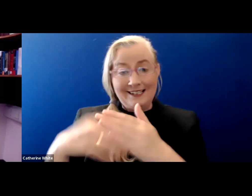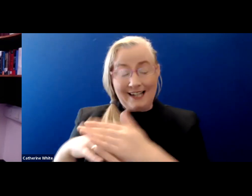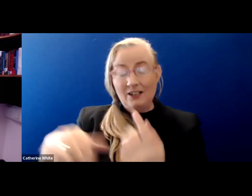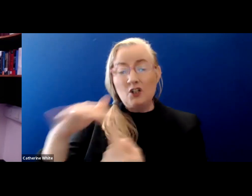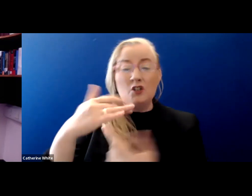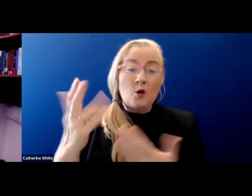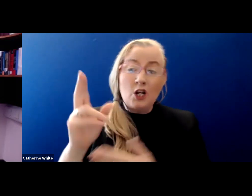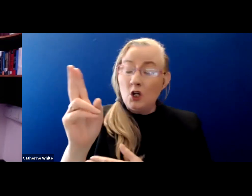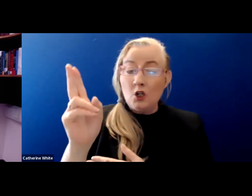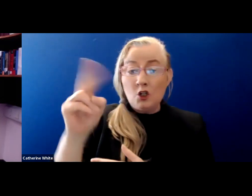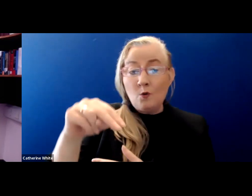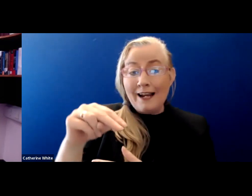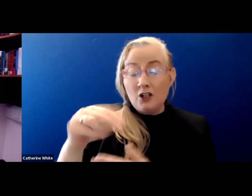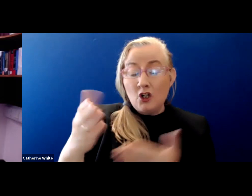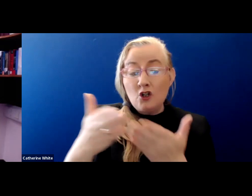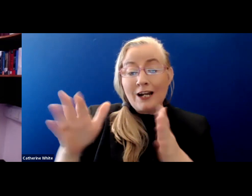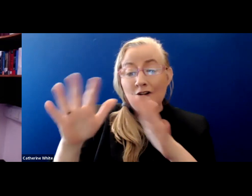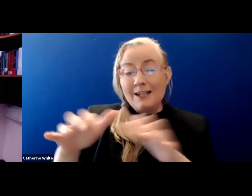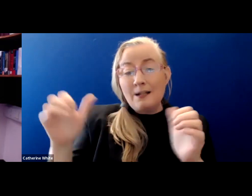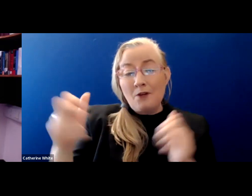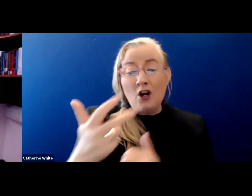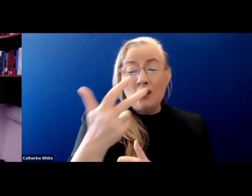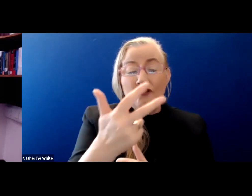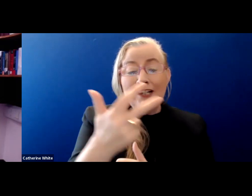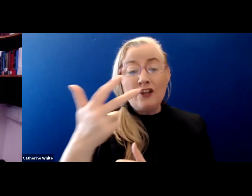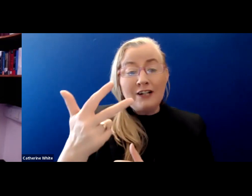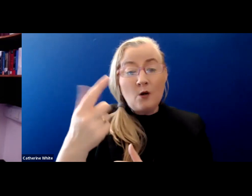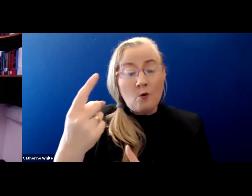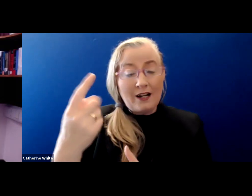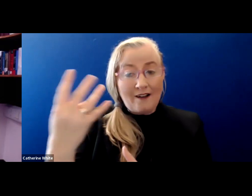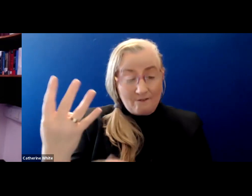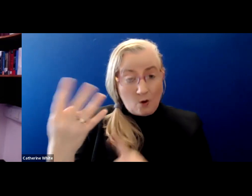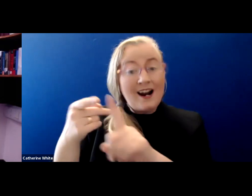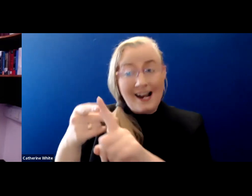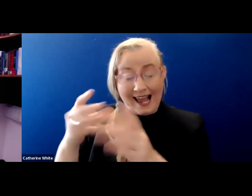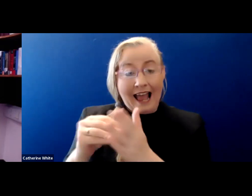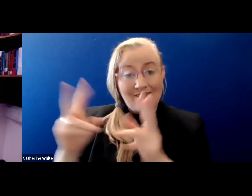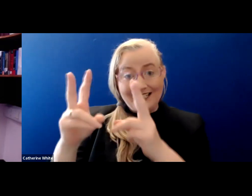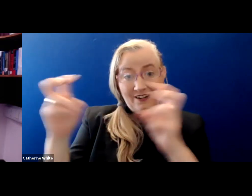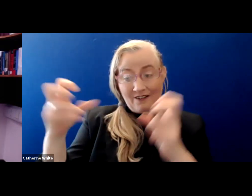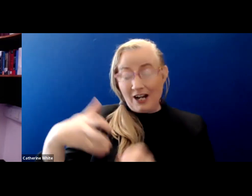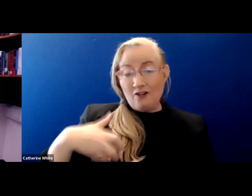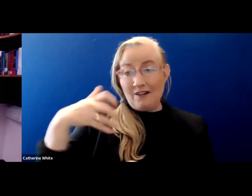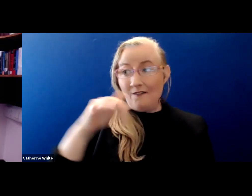UN General Assembly Resolution 3314, which gives us a definition of aggression from